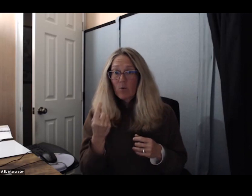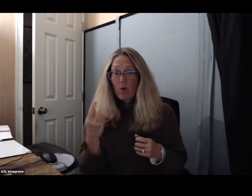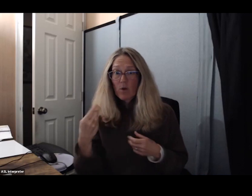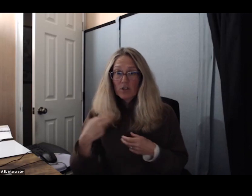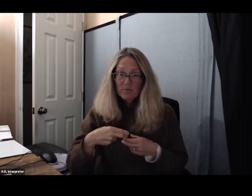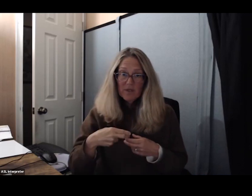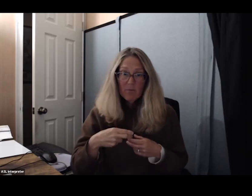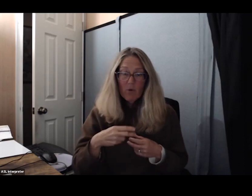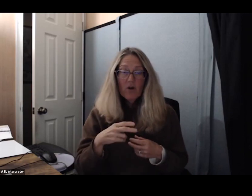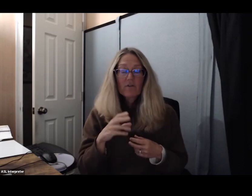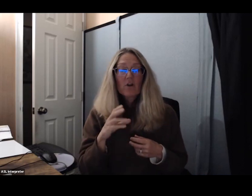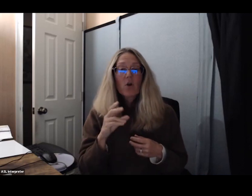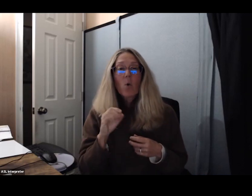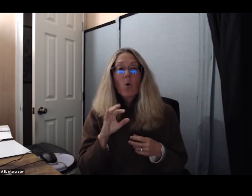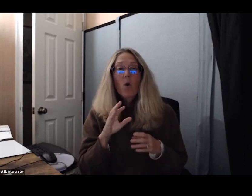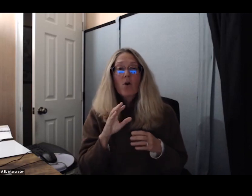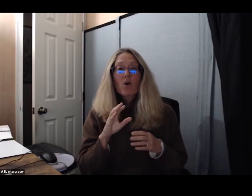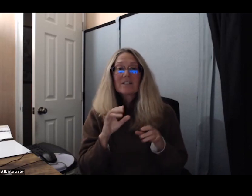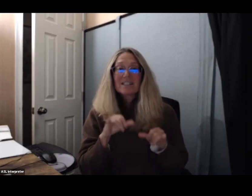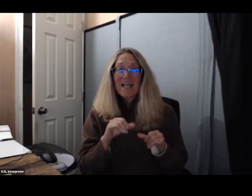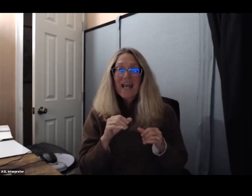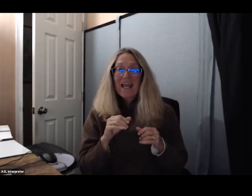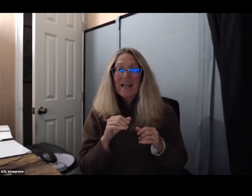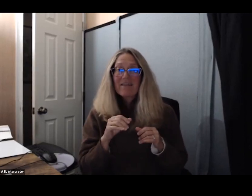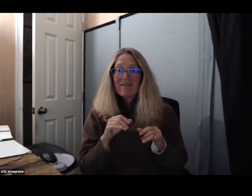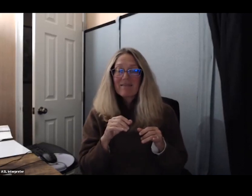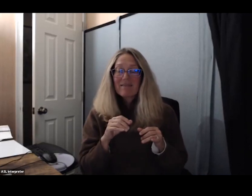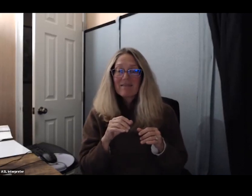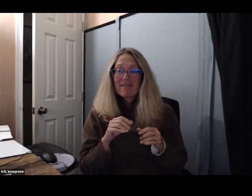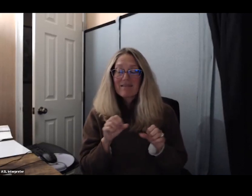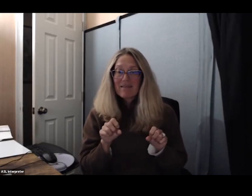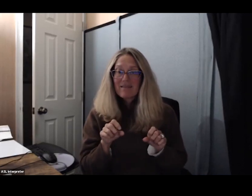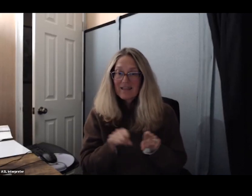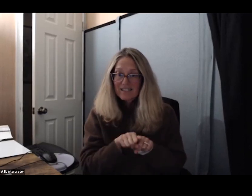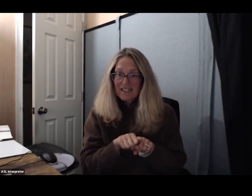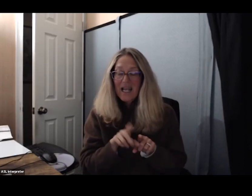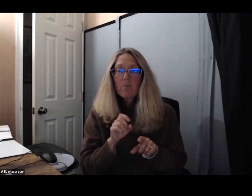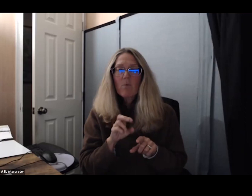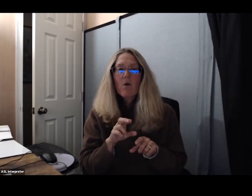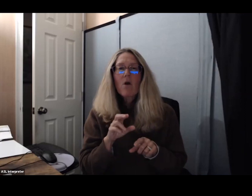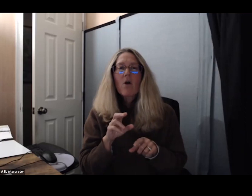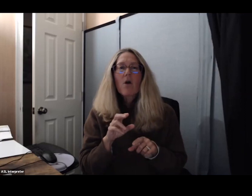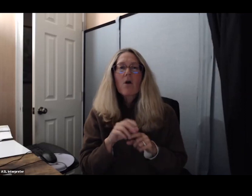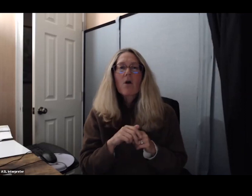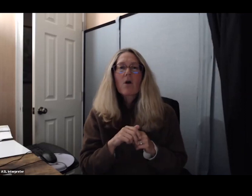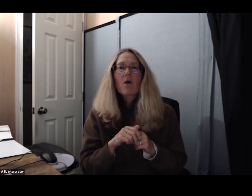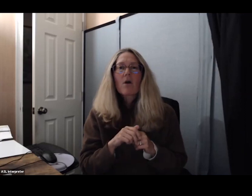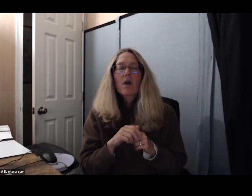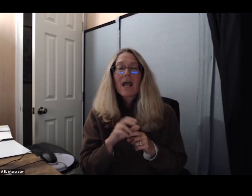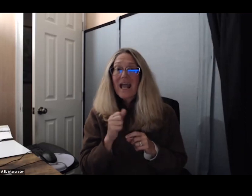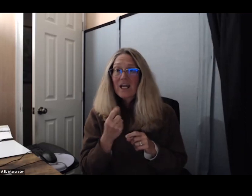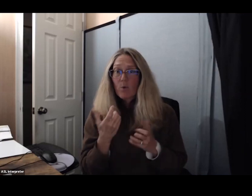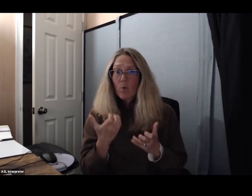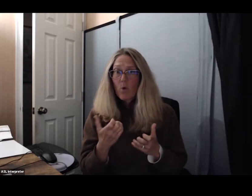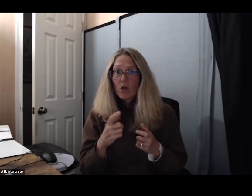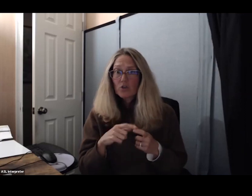or if you want it to remain the same. So I'll start with the audit committee. Is anyone wanting to be on the audit committee?